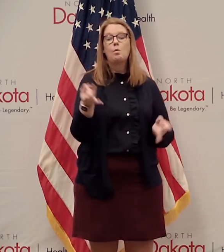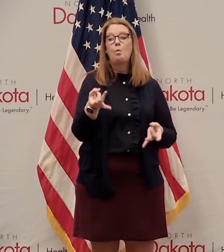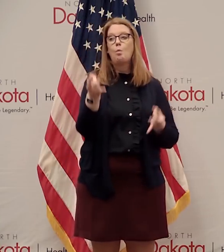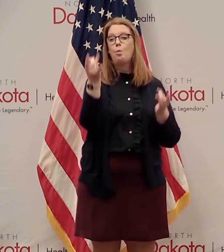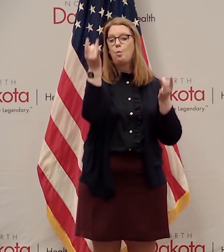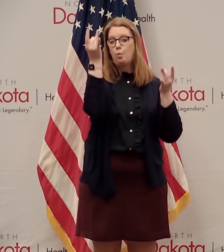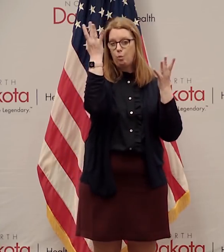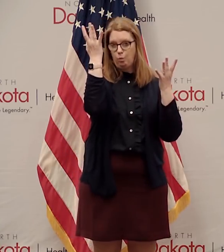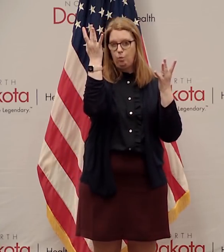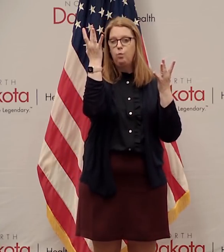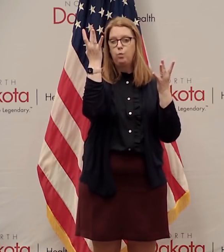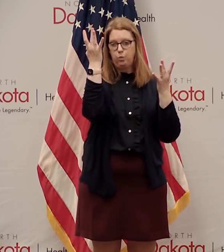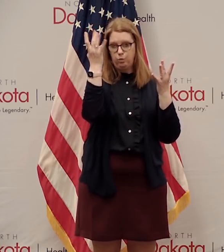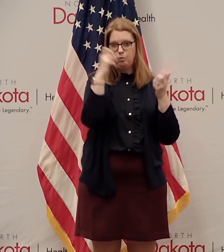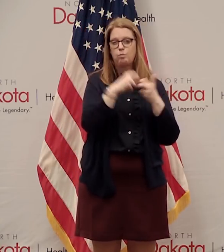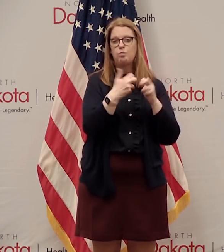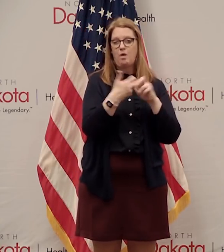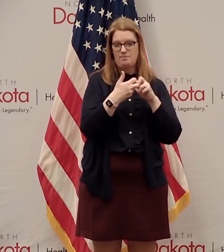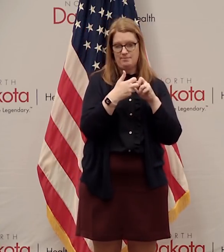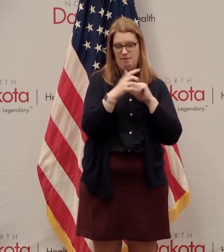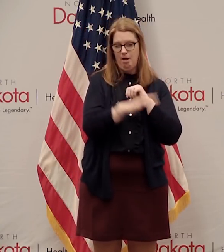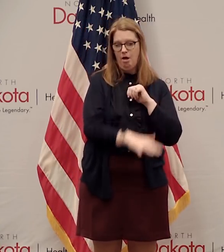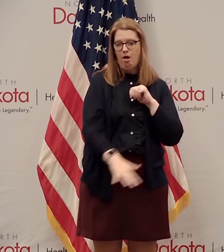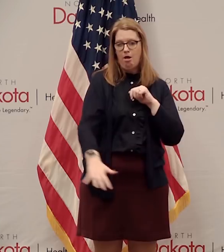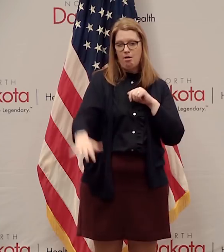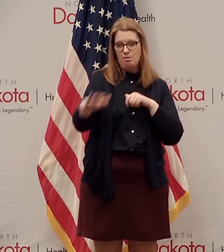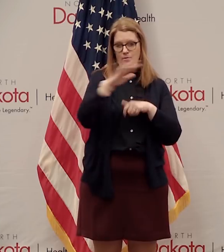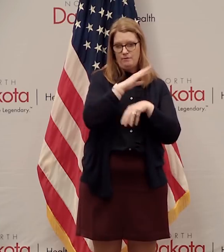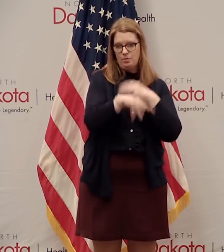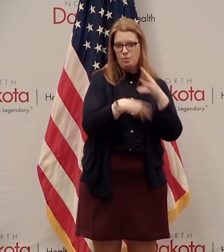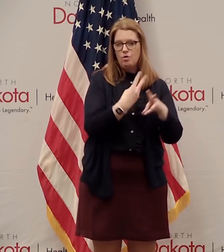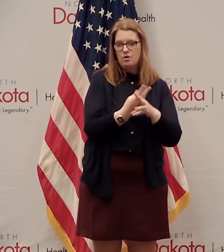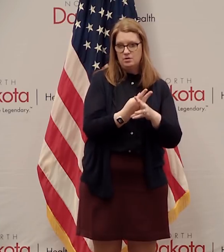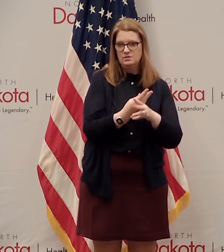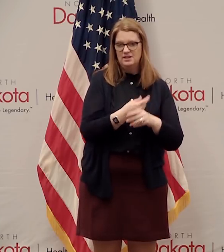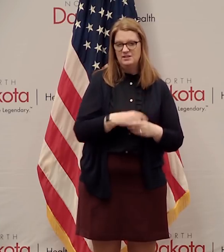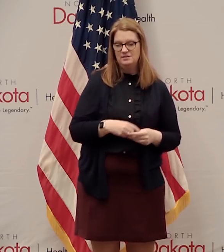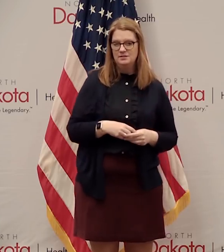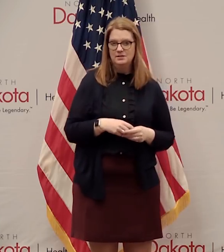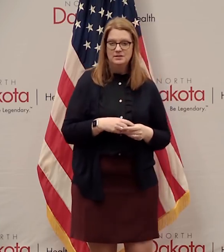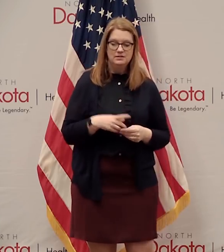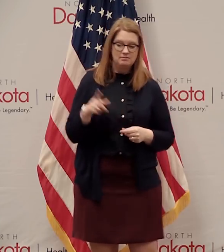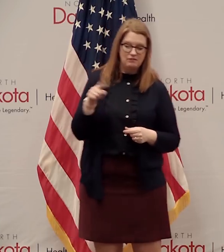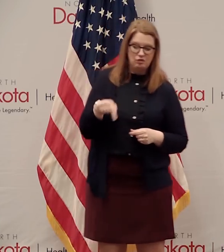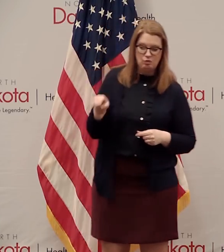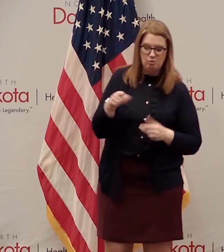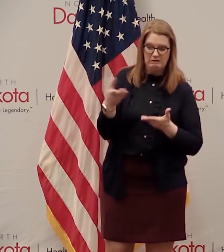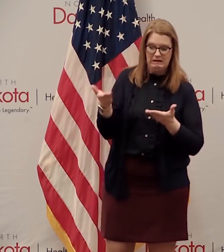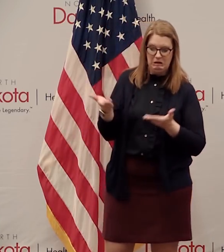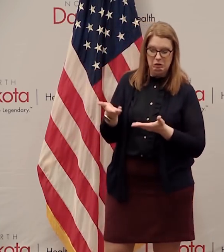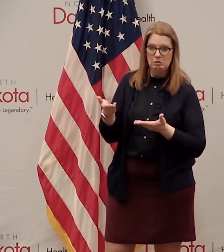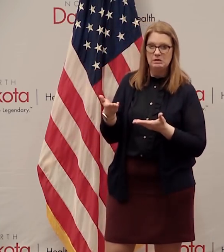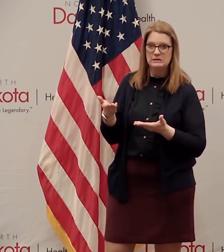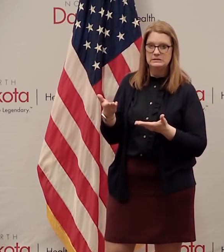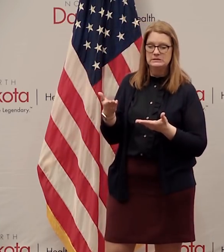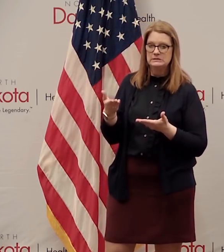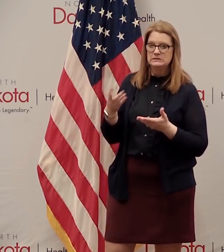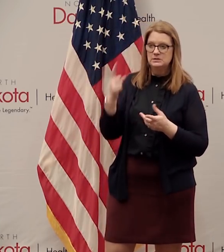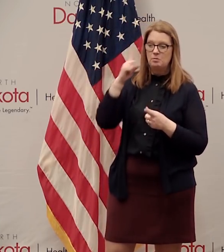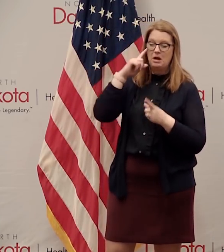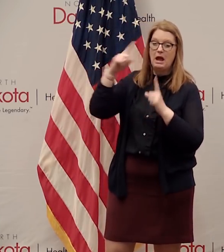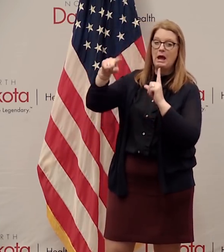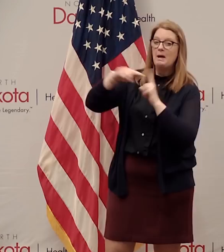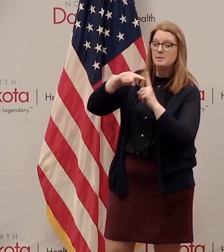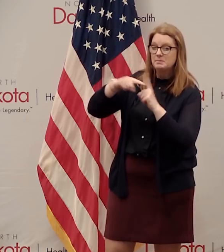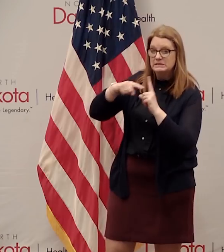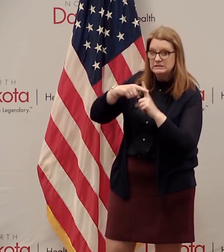entire industry worldwide. And so for those that are here, Again, we are optimistic, particularly when you